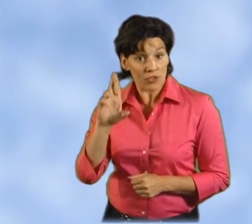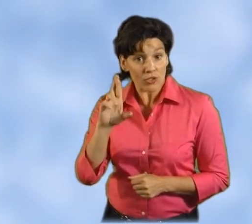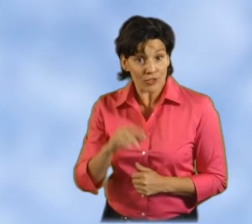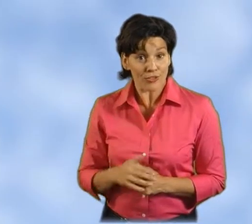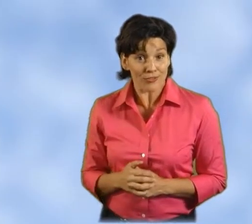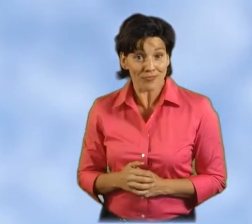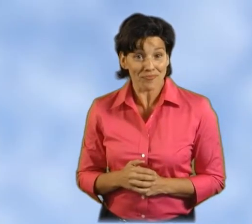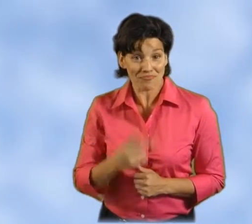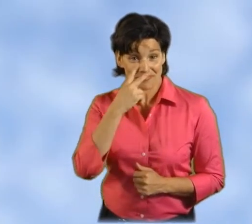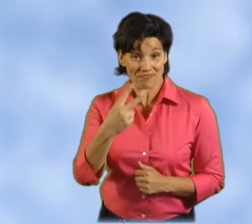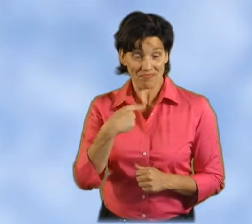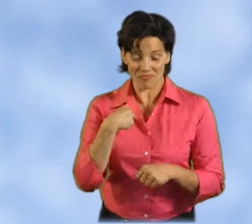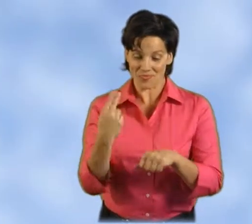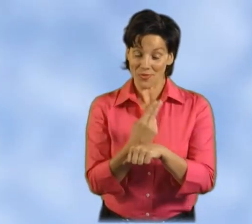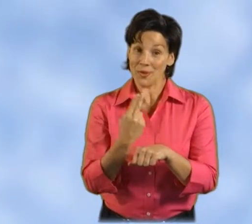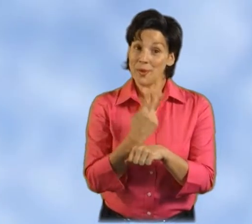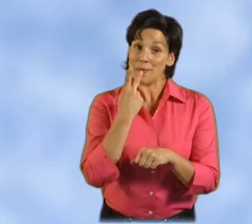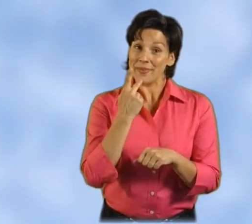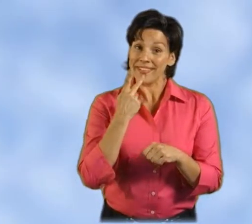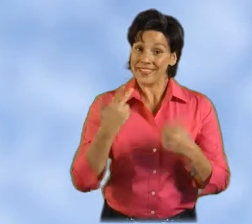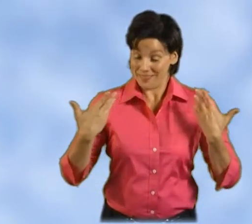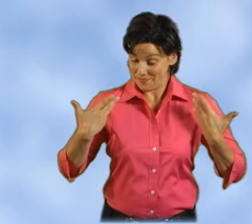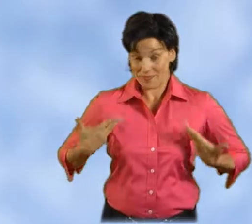Hi. I'm Terry Lean.